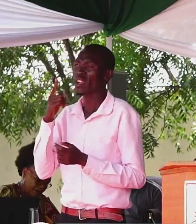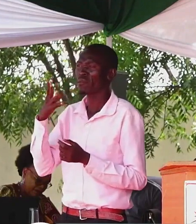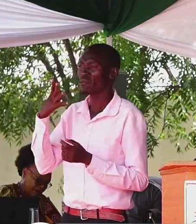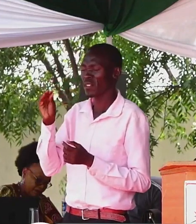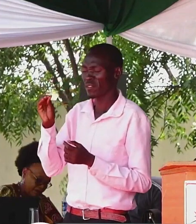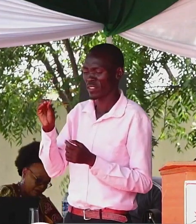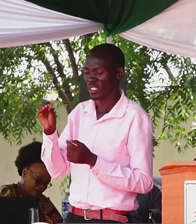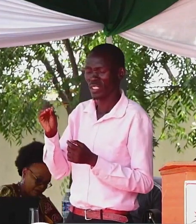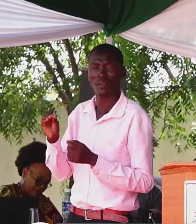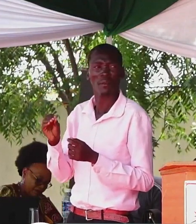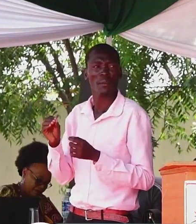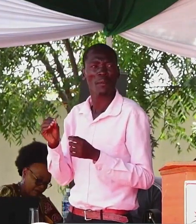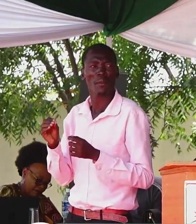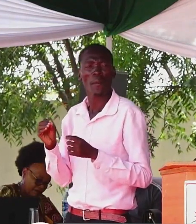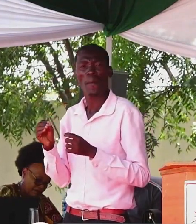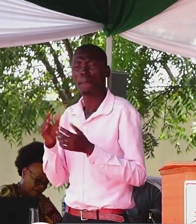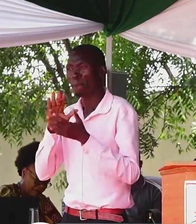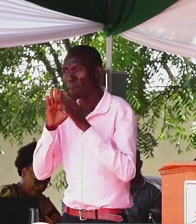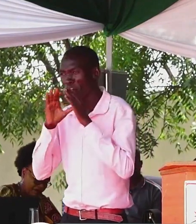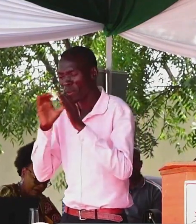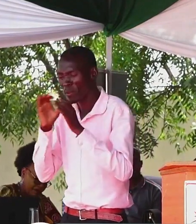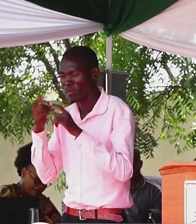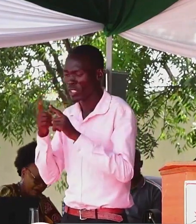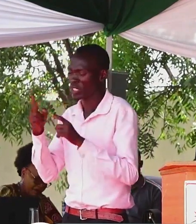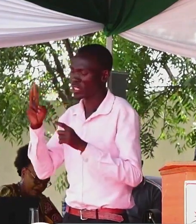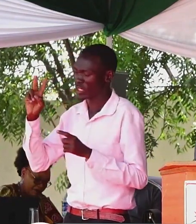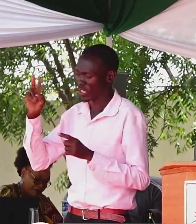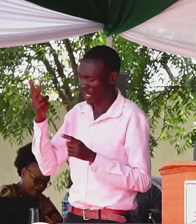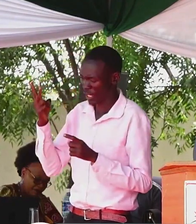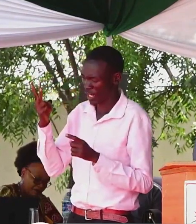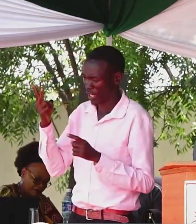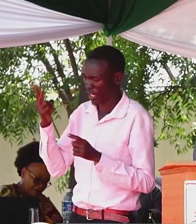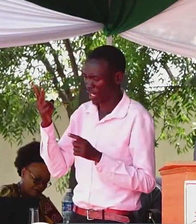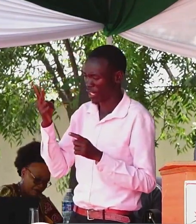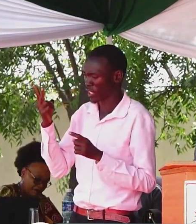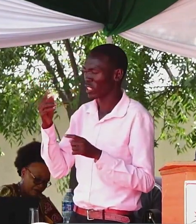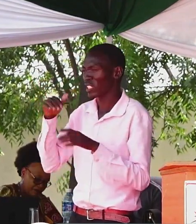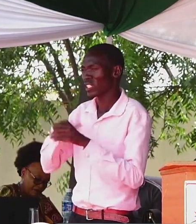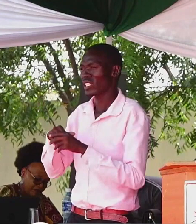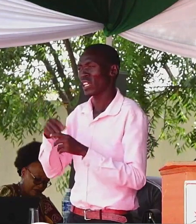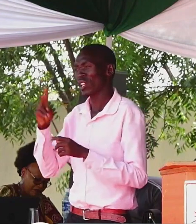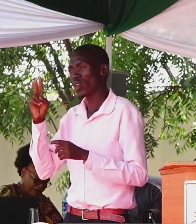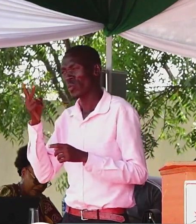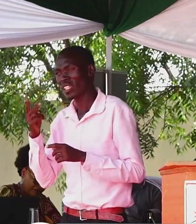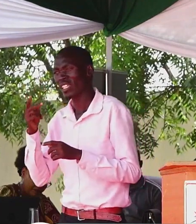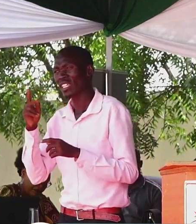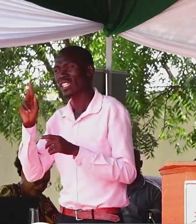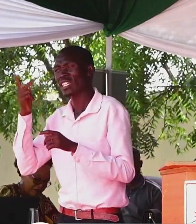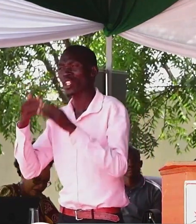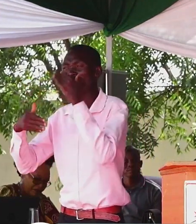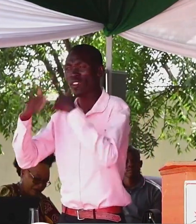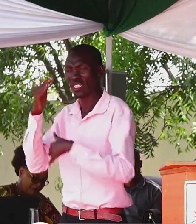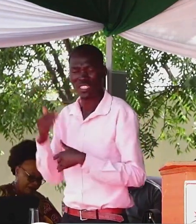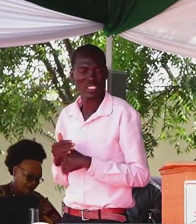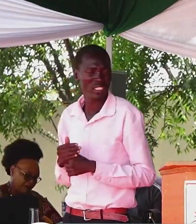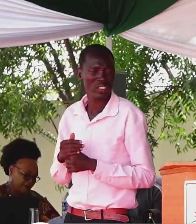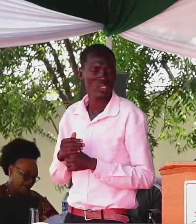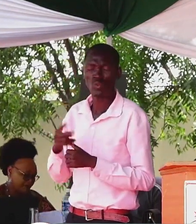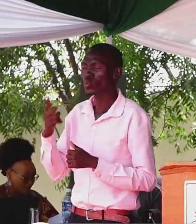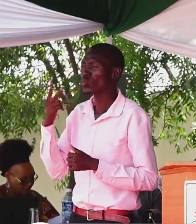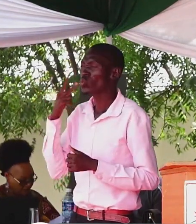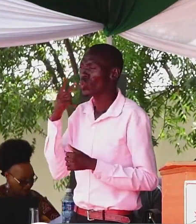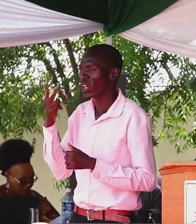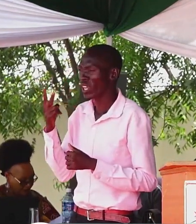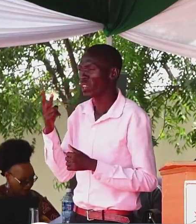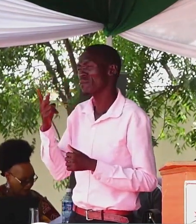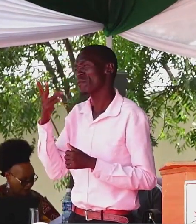participants. The second conference again was held in Nairobi at Kenyatta University. We had